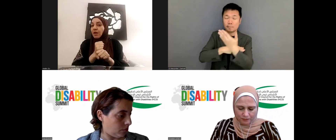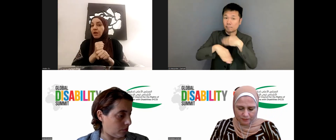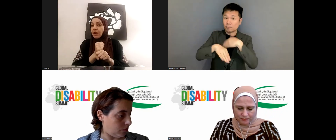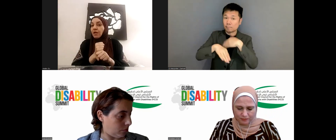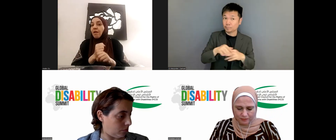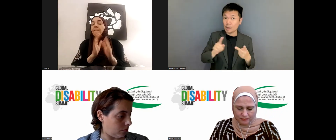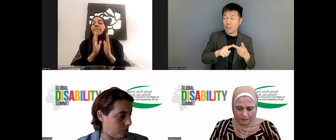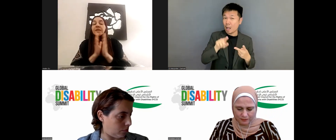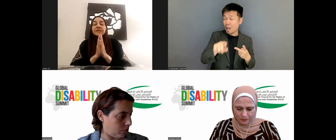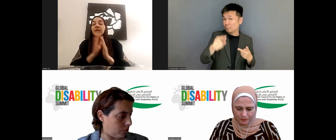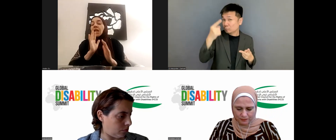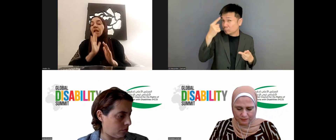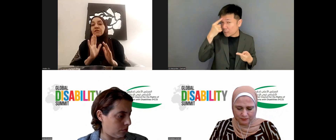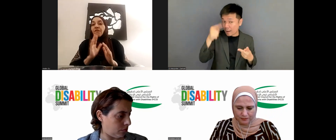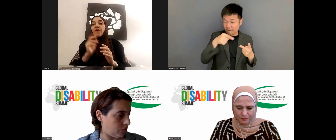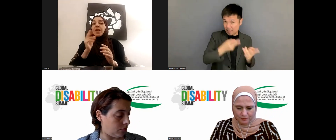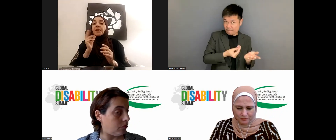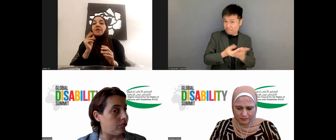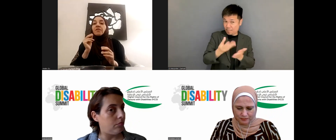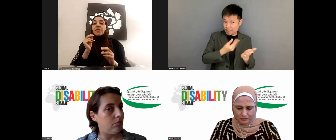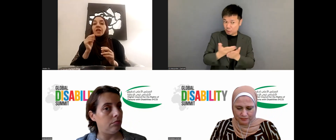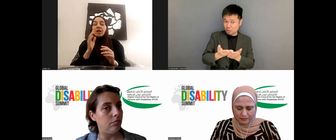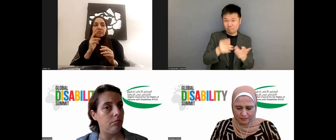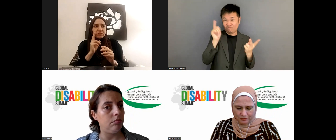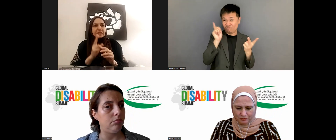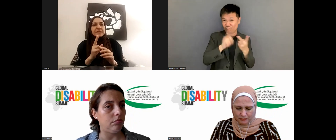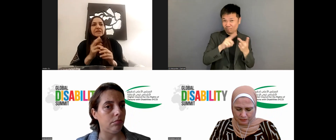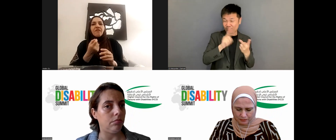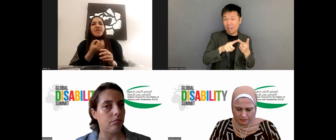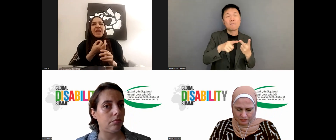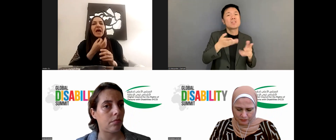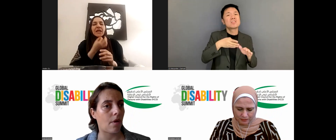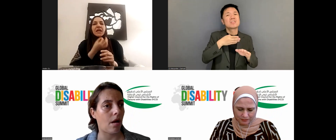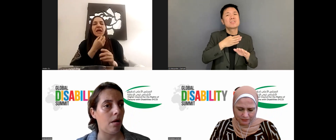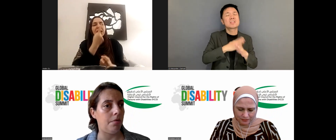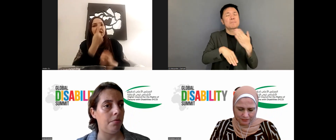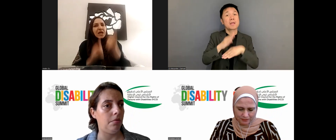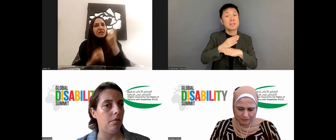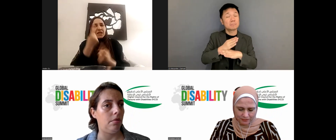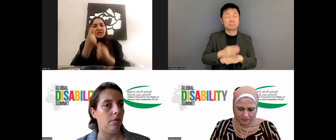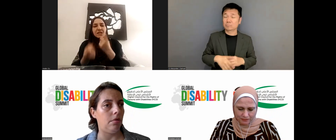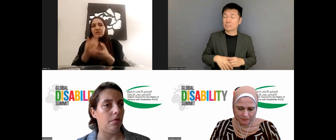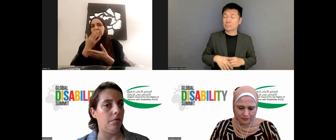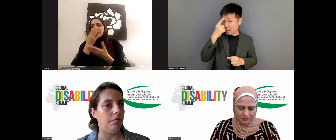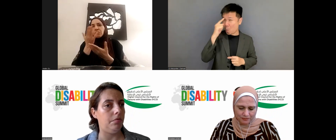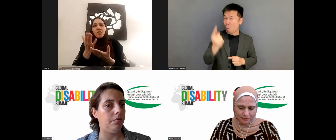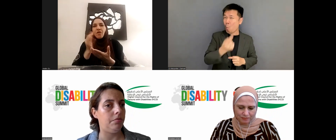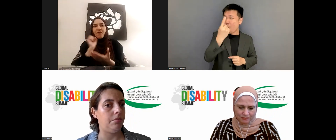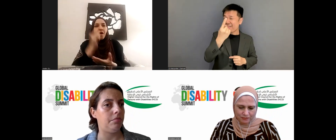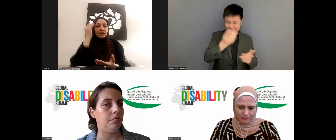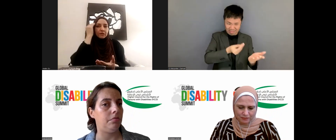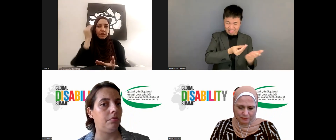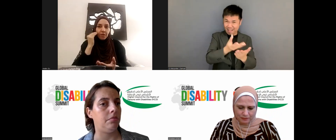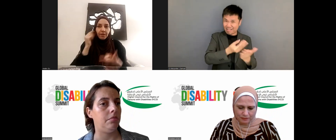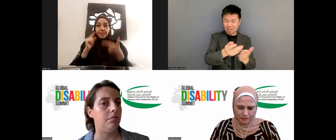we found any data that is scarce in the first place, the only data we get is